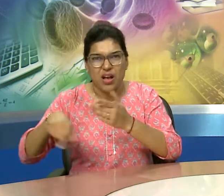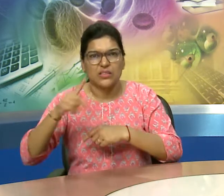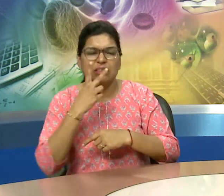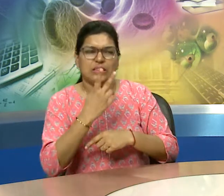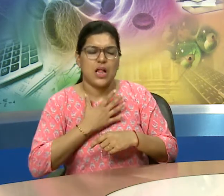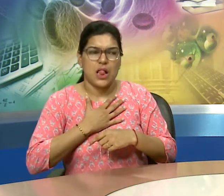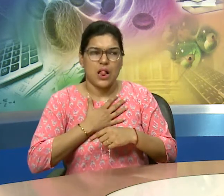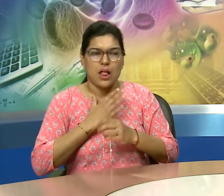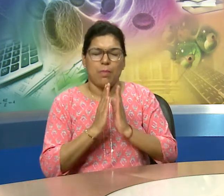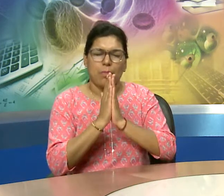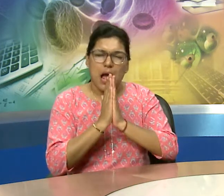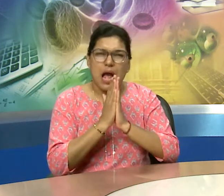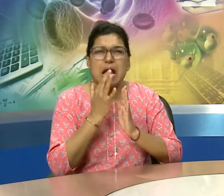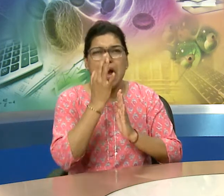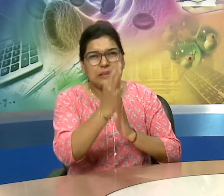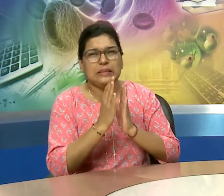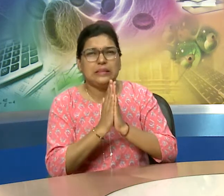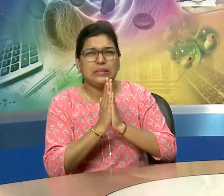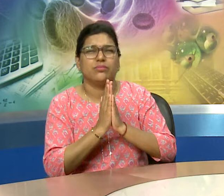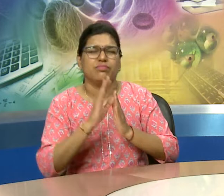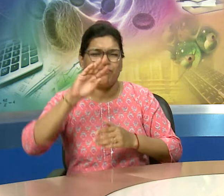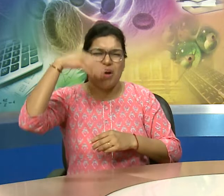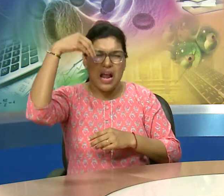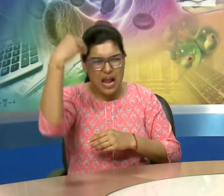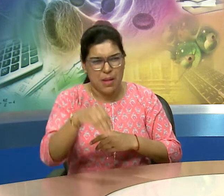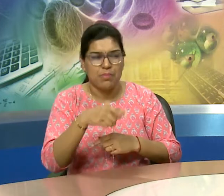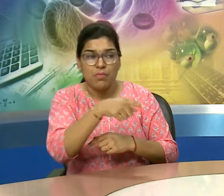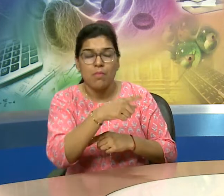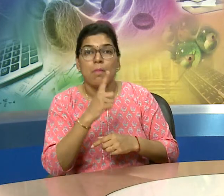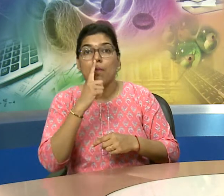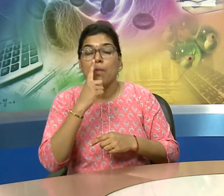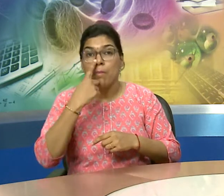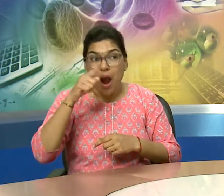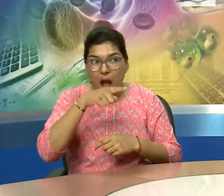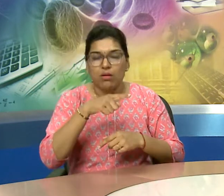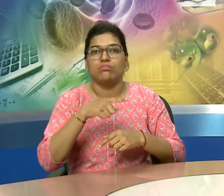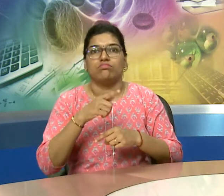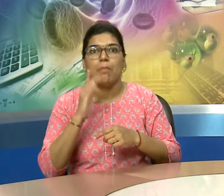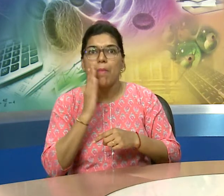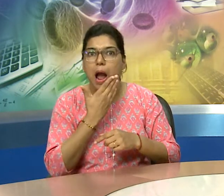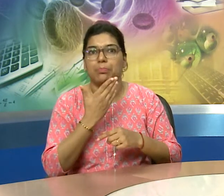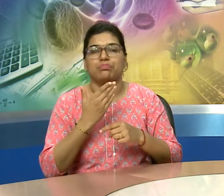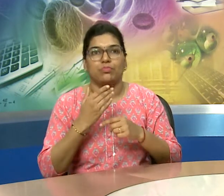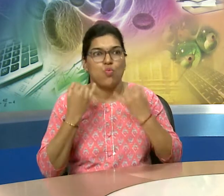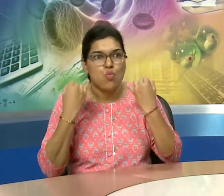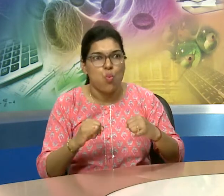and all the people, they prayed that all the sins of her previous